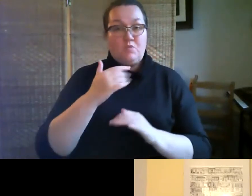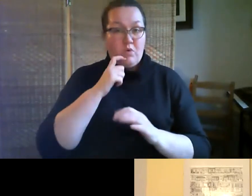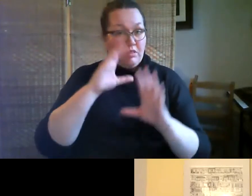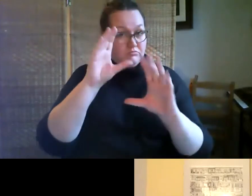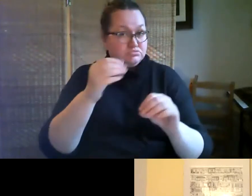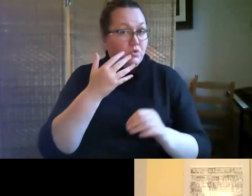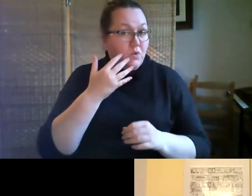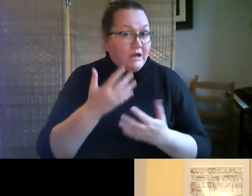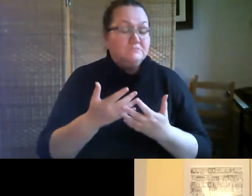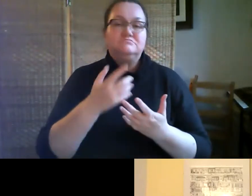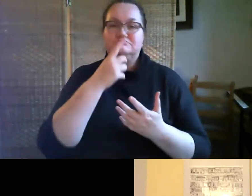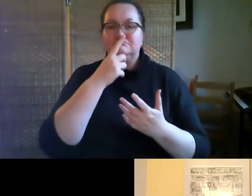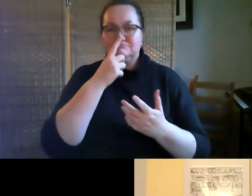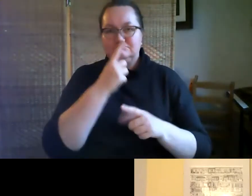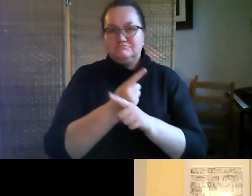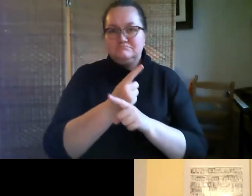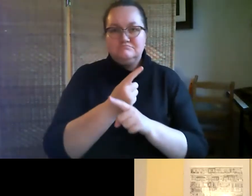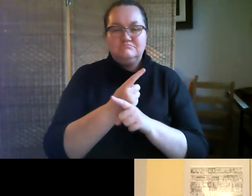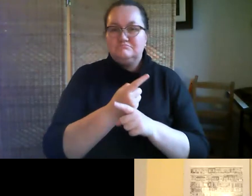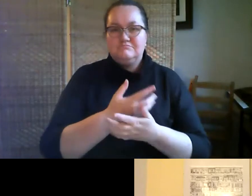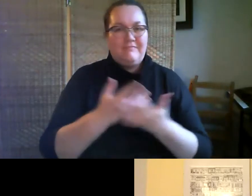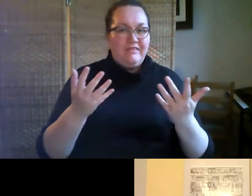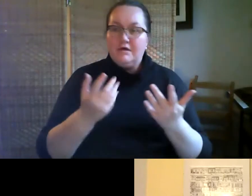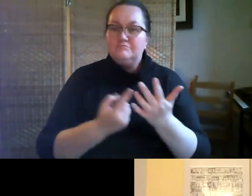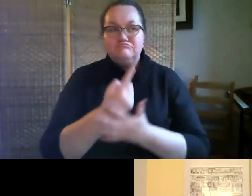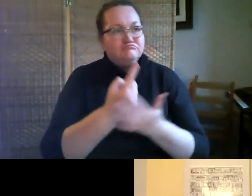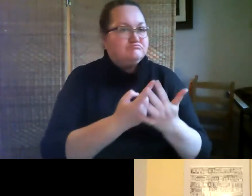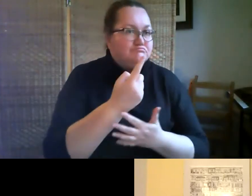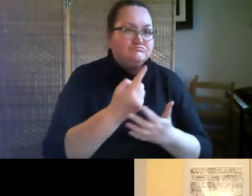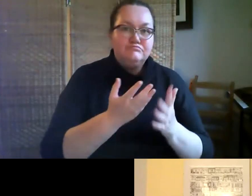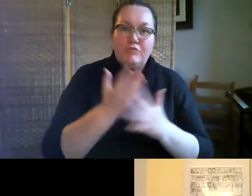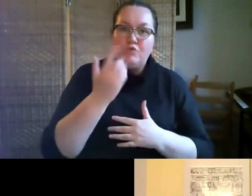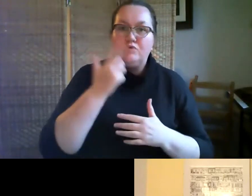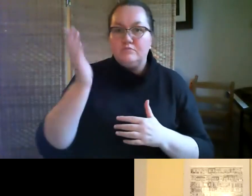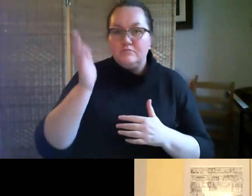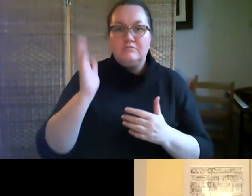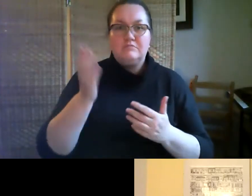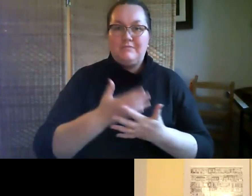what questions the presentation might raise, anything that's interesting. It's a chance to ask the